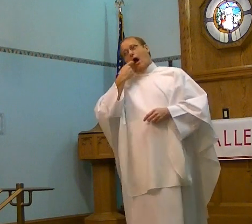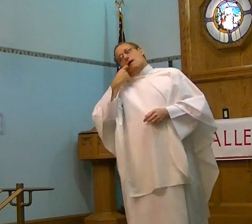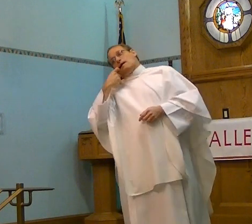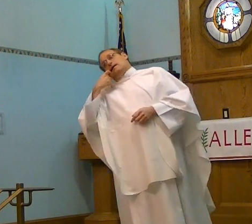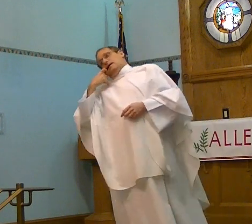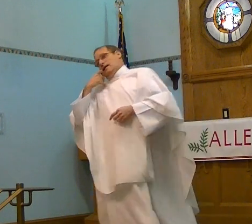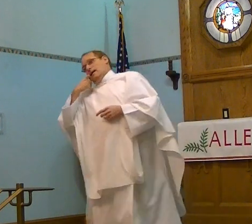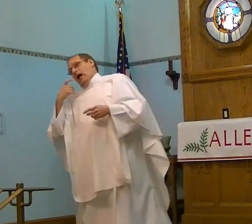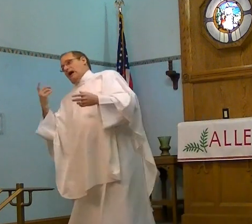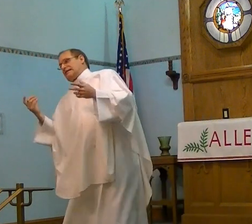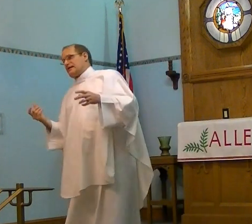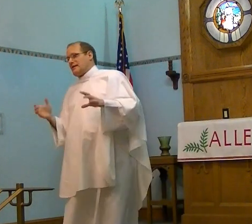addictive.